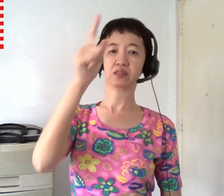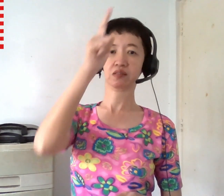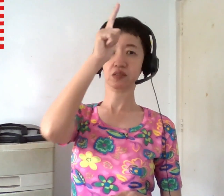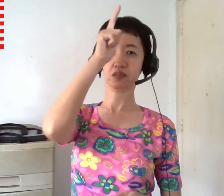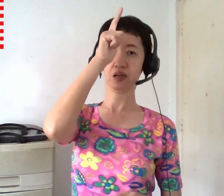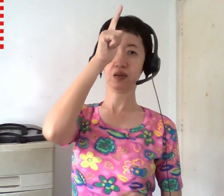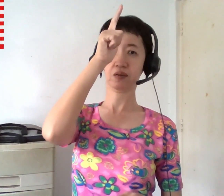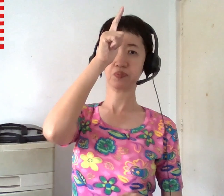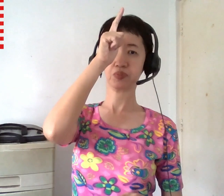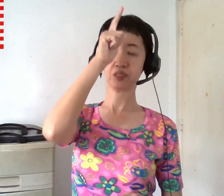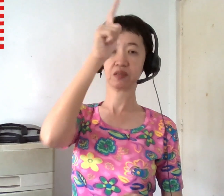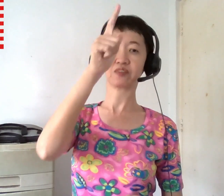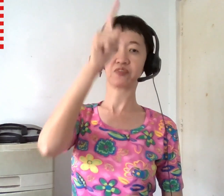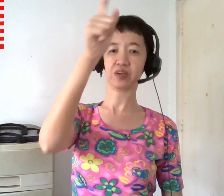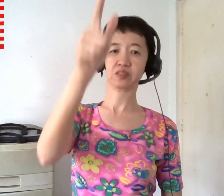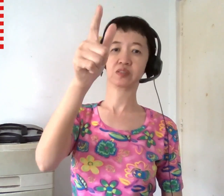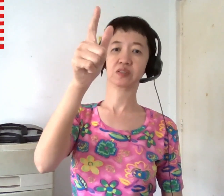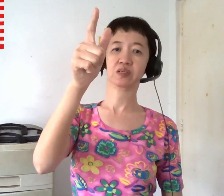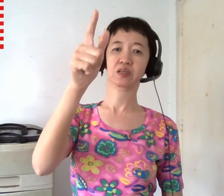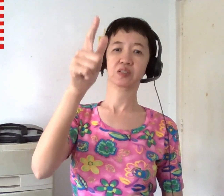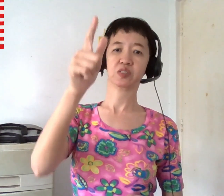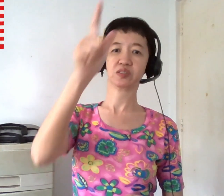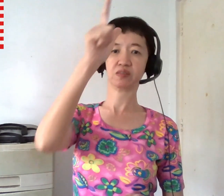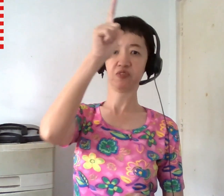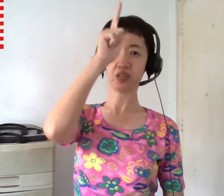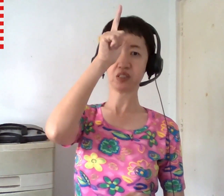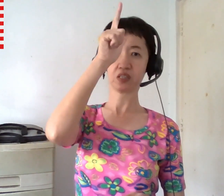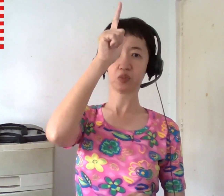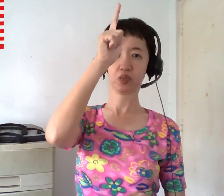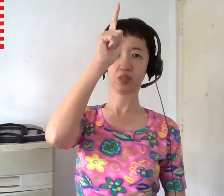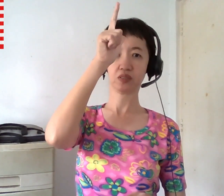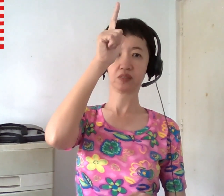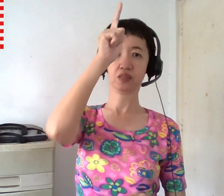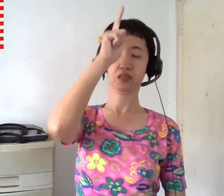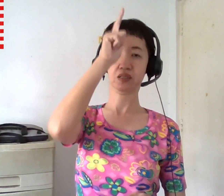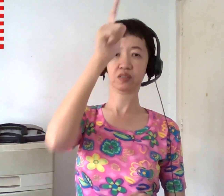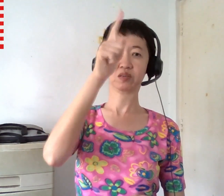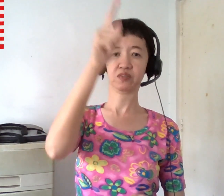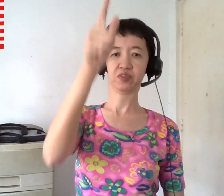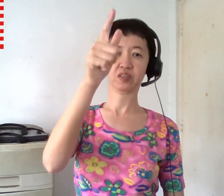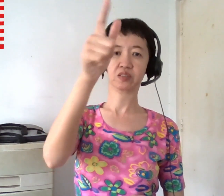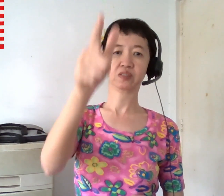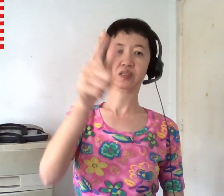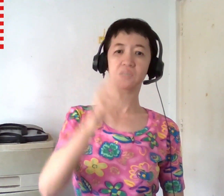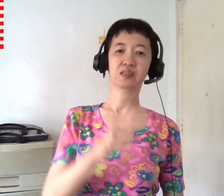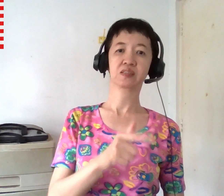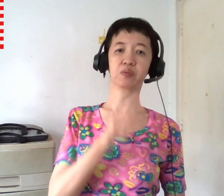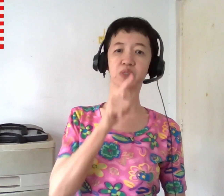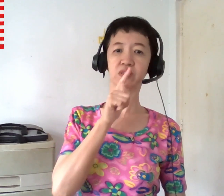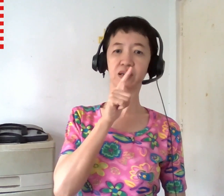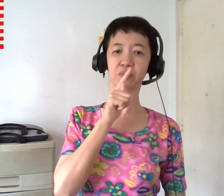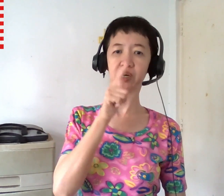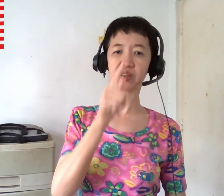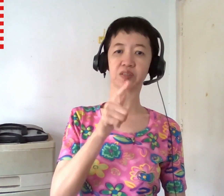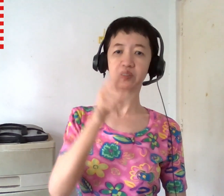it's grandfather. So it's father is just once, then grandfather. Same with grandmother.